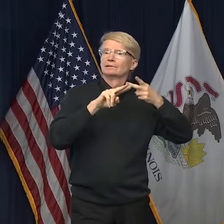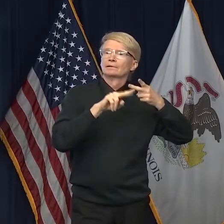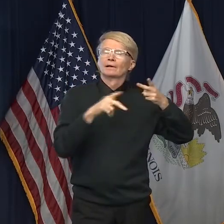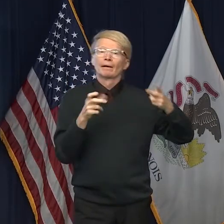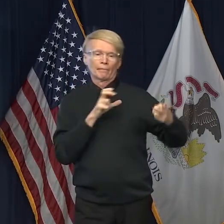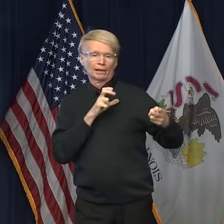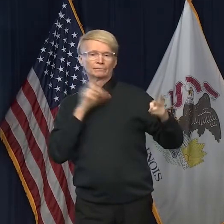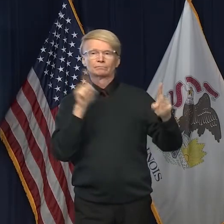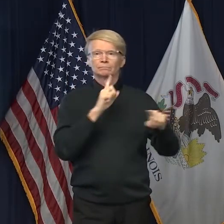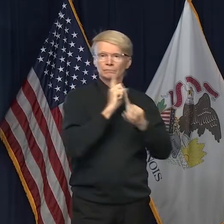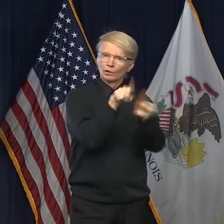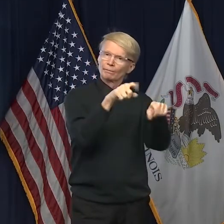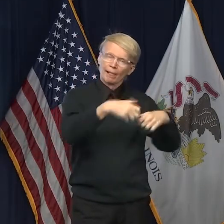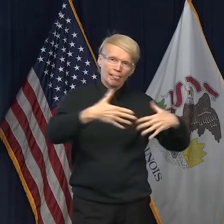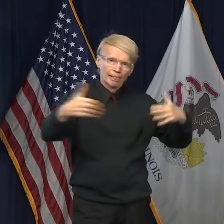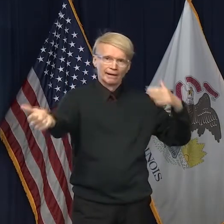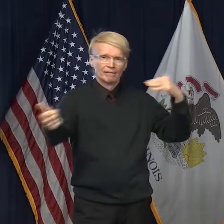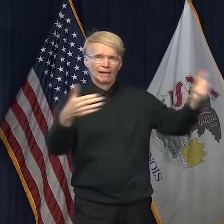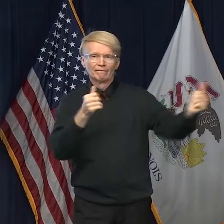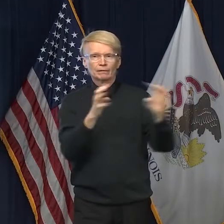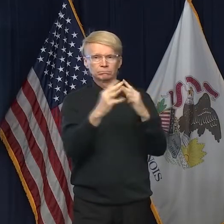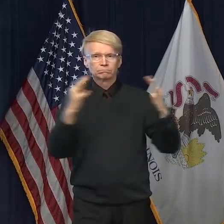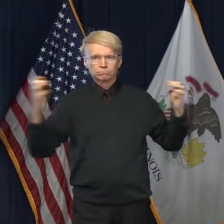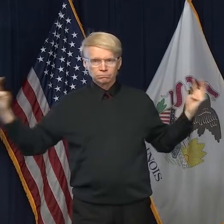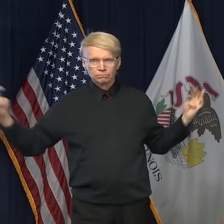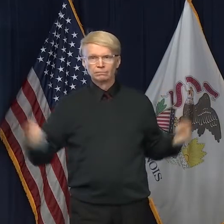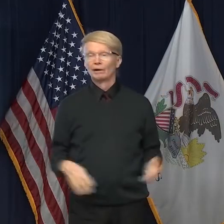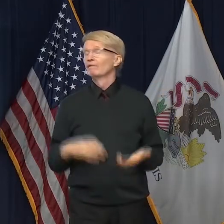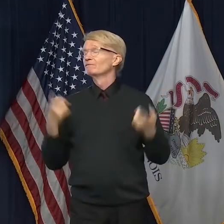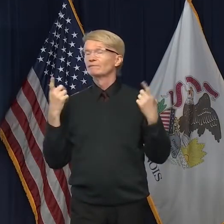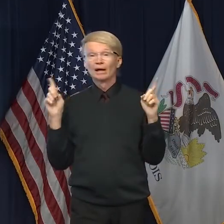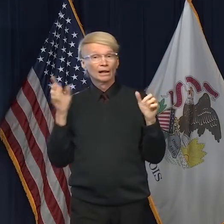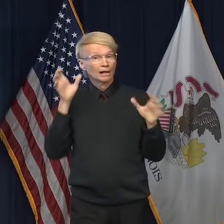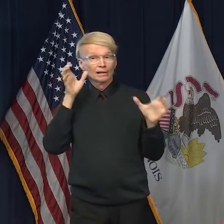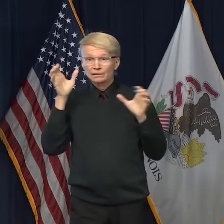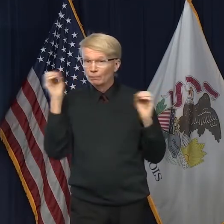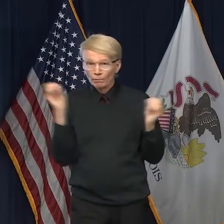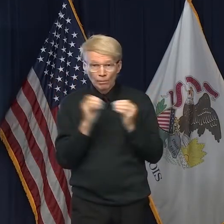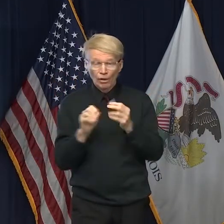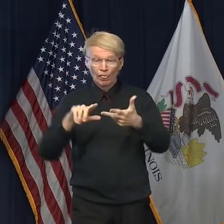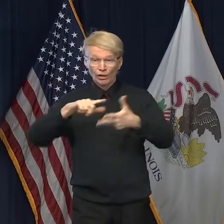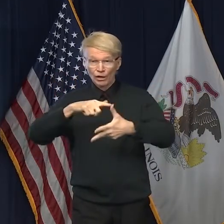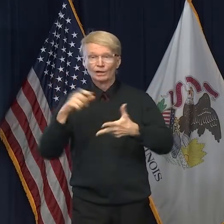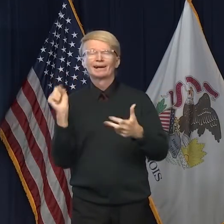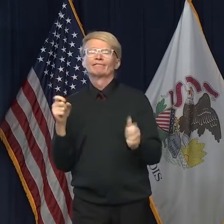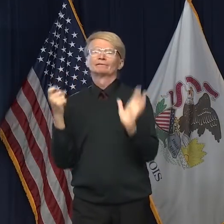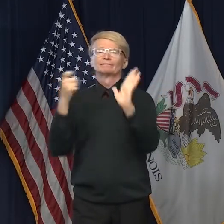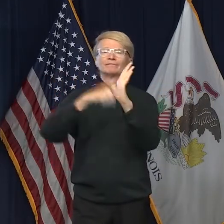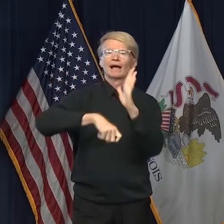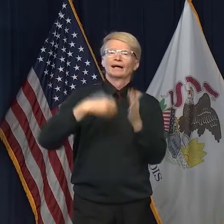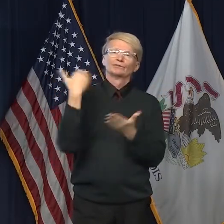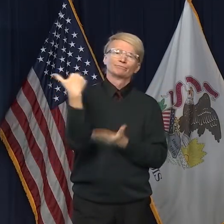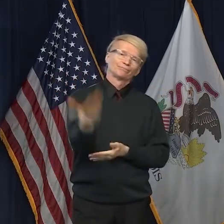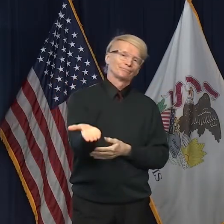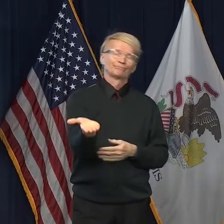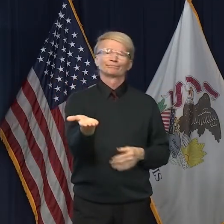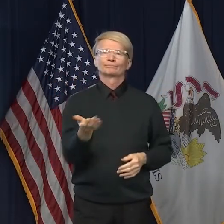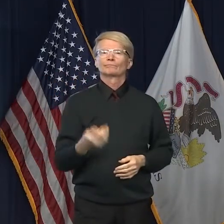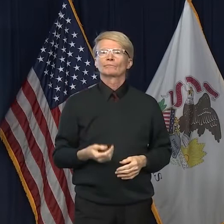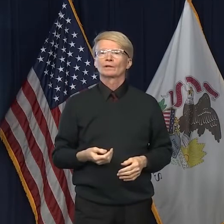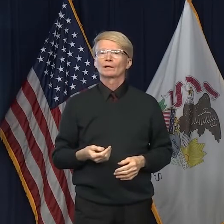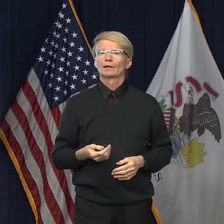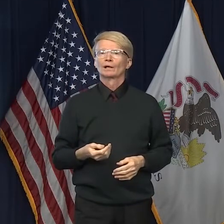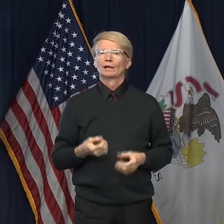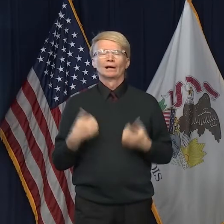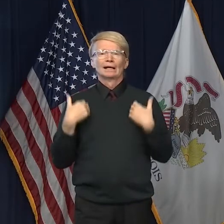be an imposition of a fine, for example. And so all I can say is I don't know the circumstances of